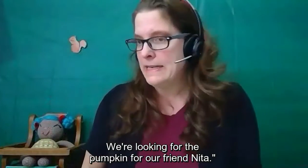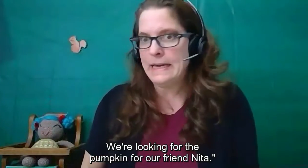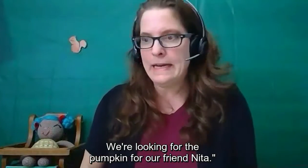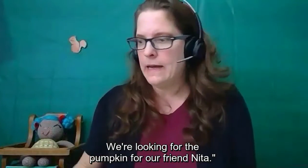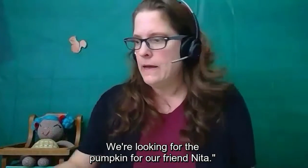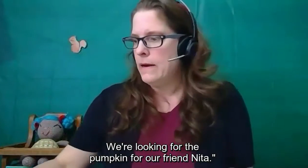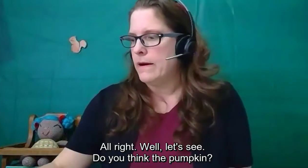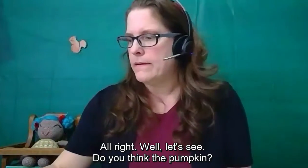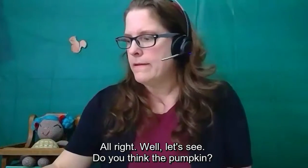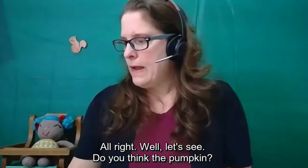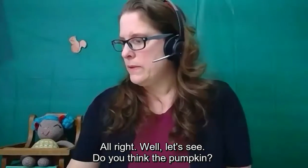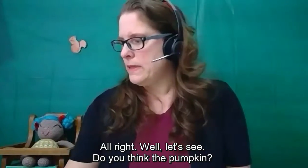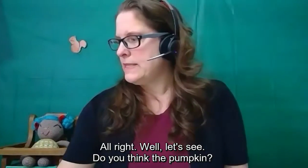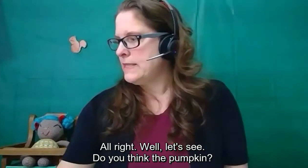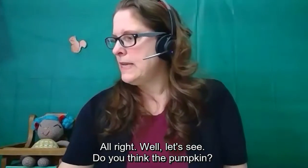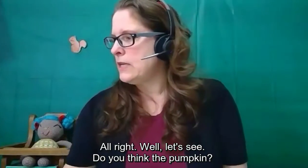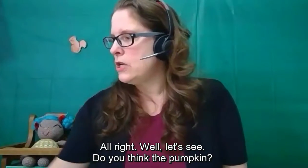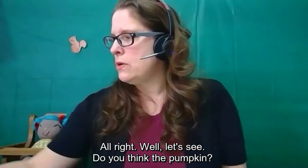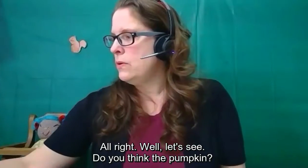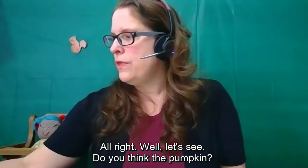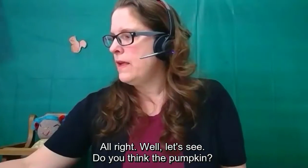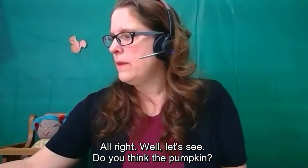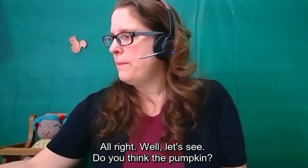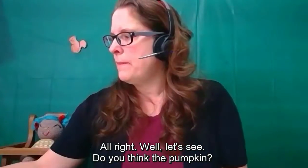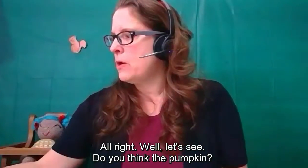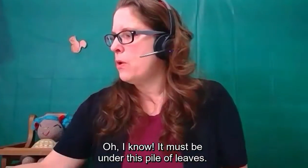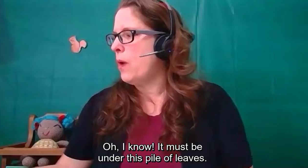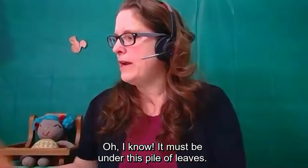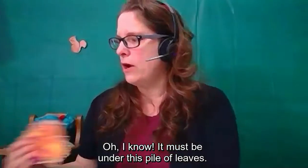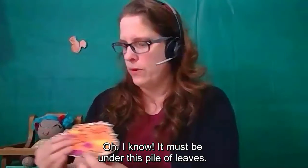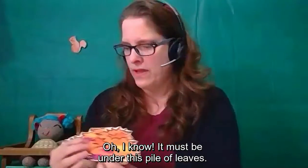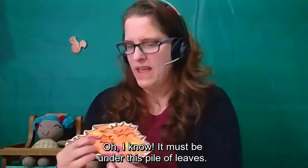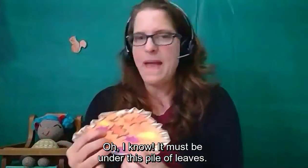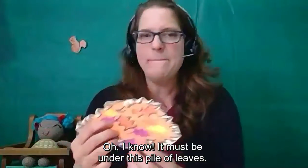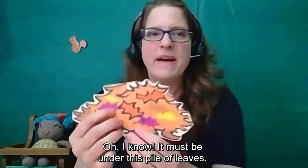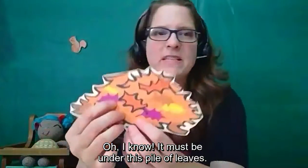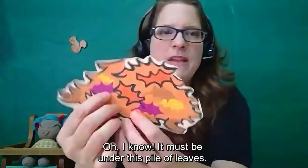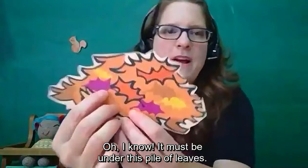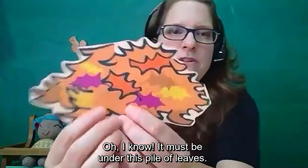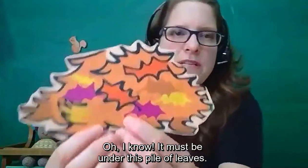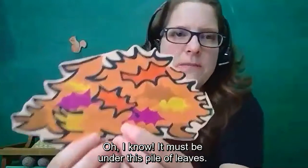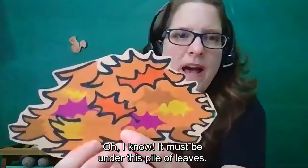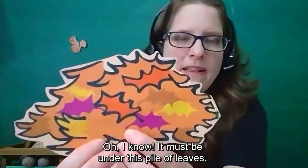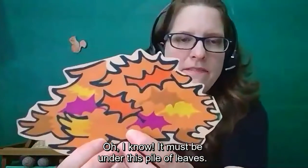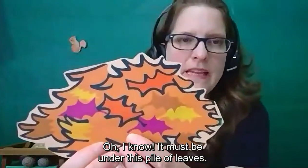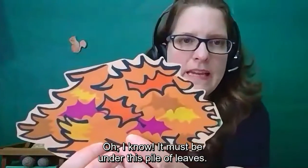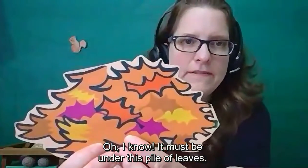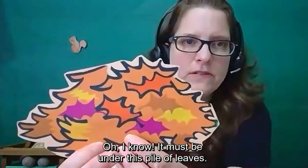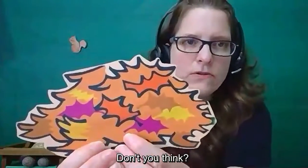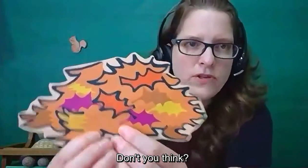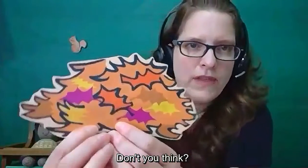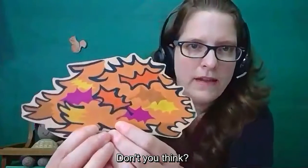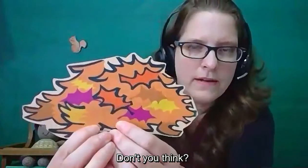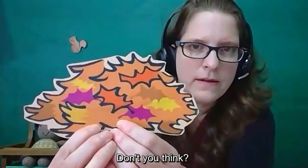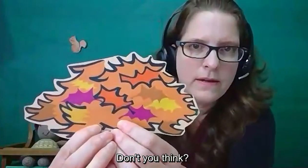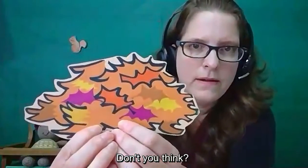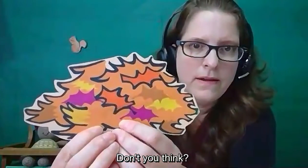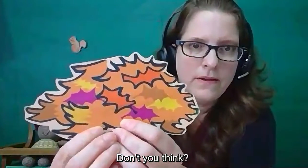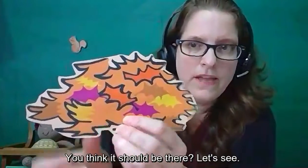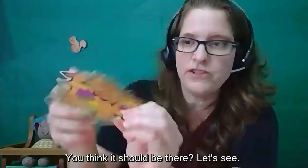Nita. All right, well, let's see. Do you think the pumpkin, oh, I know. It must be under this pile of leaves, don't you think? You think it should